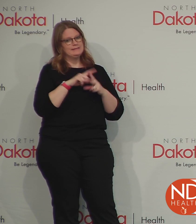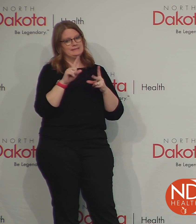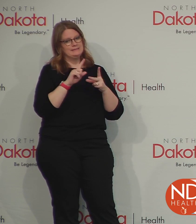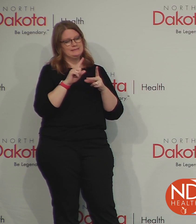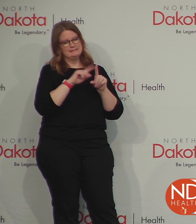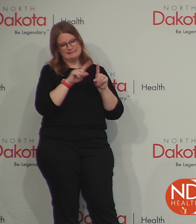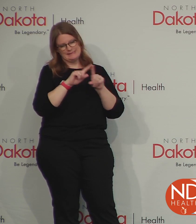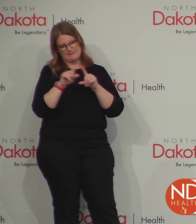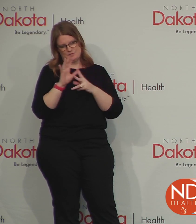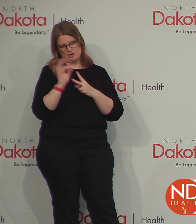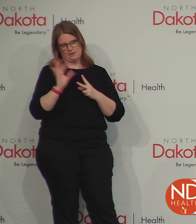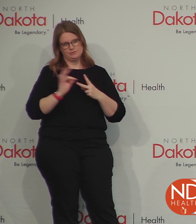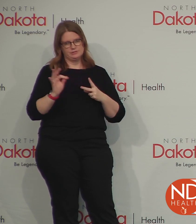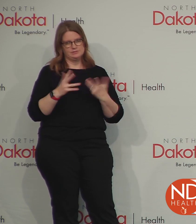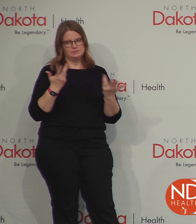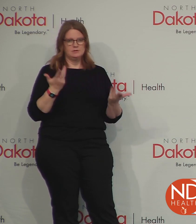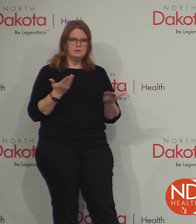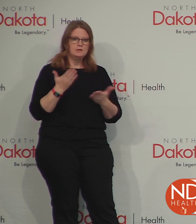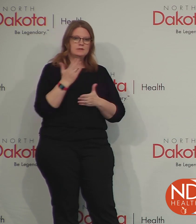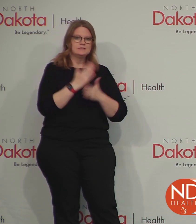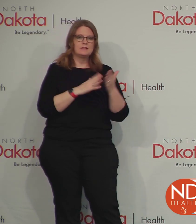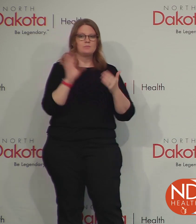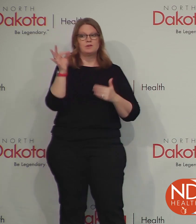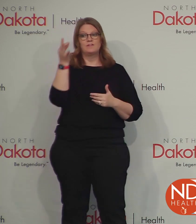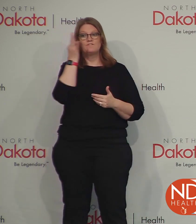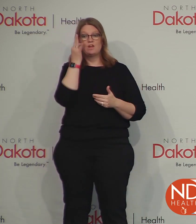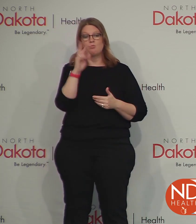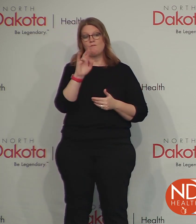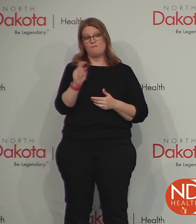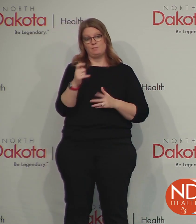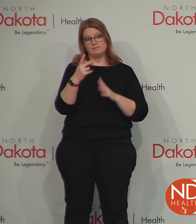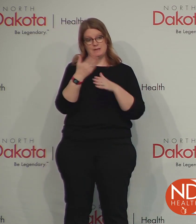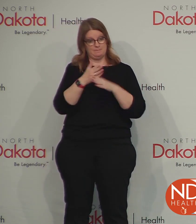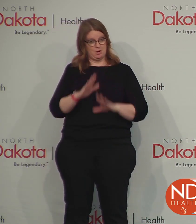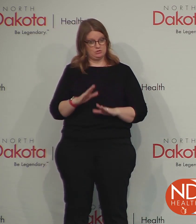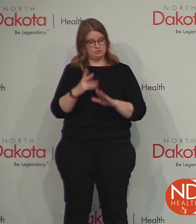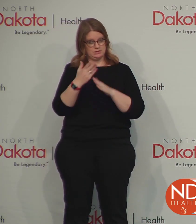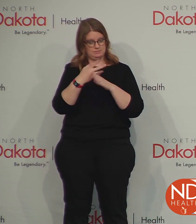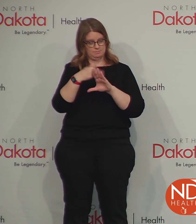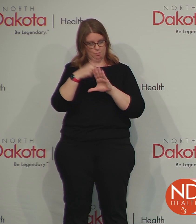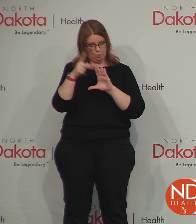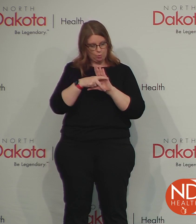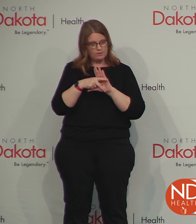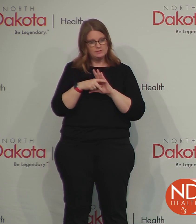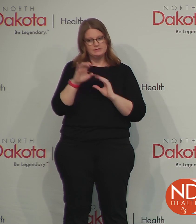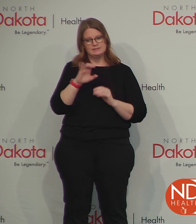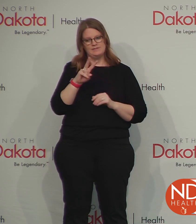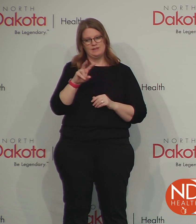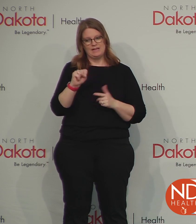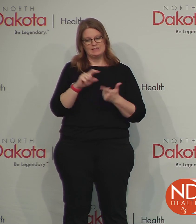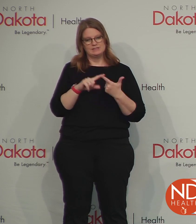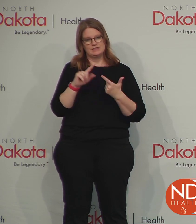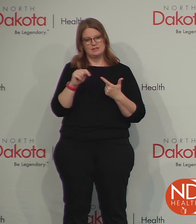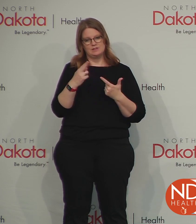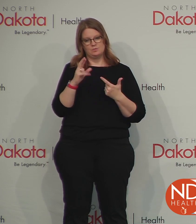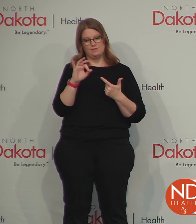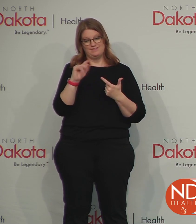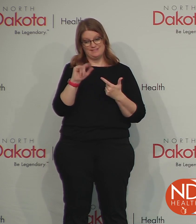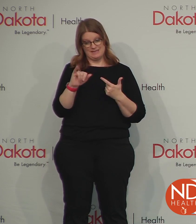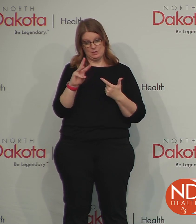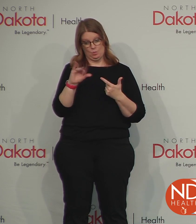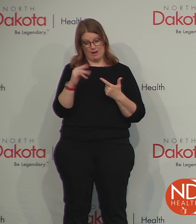vaccination, and so some could go through the Federal Pharmacy Partnership Program, which is the CVS and Thrifty White